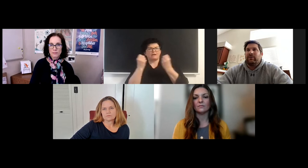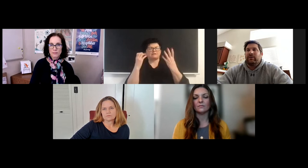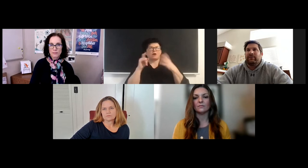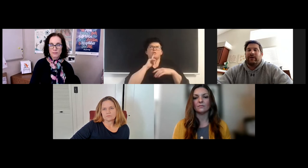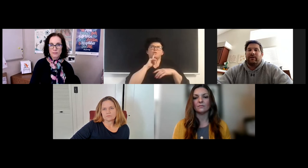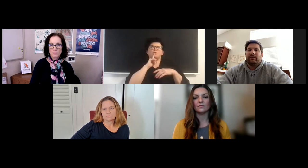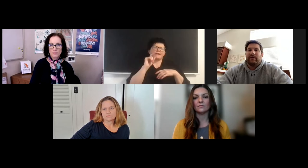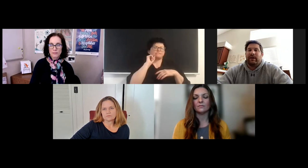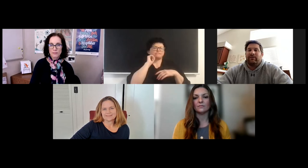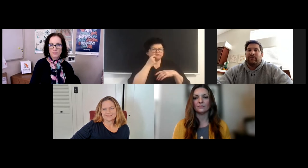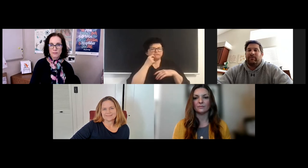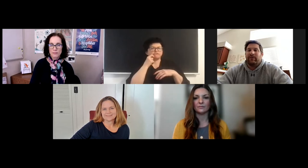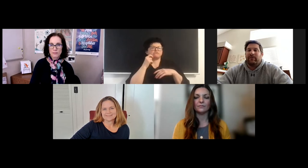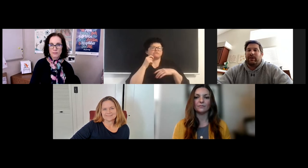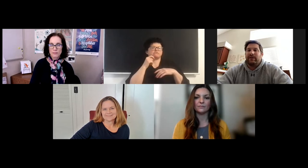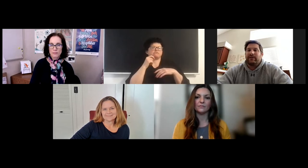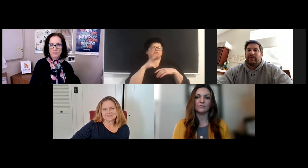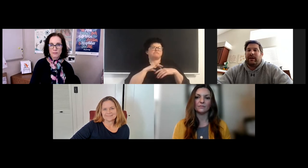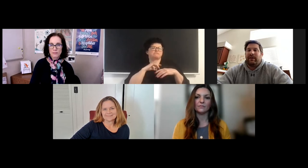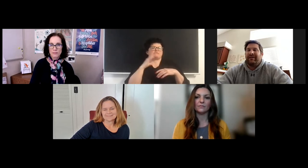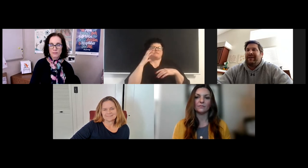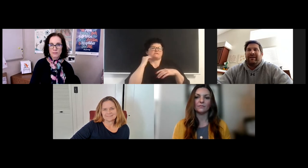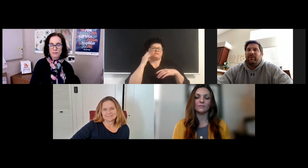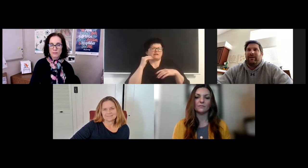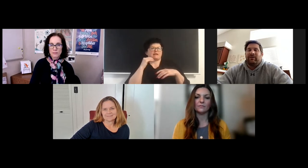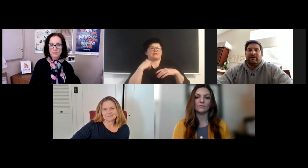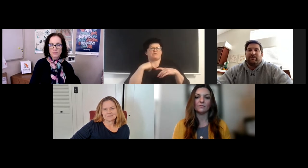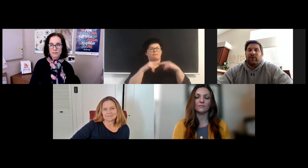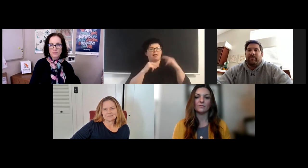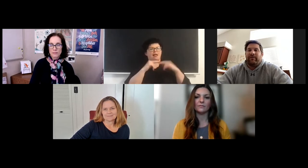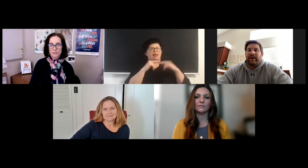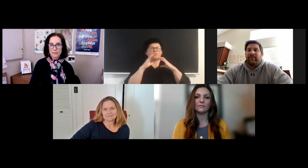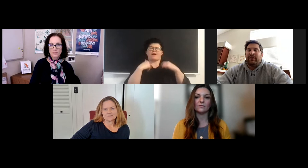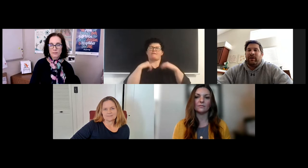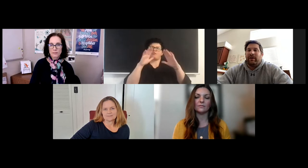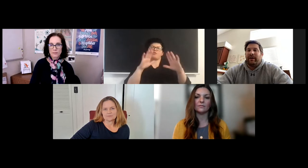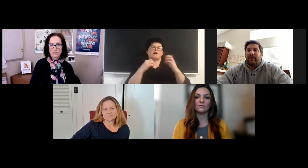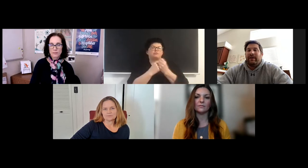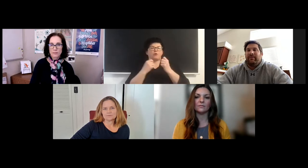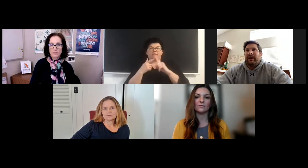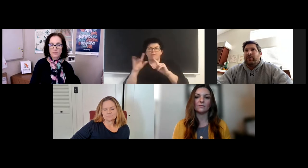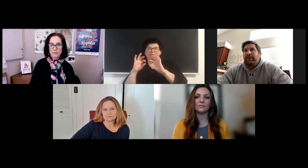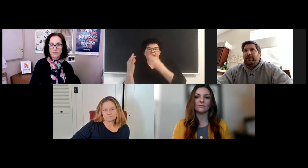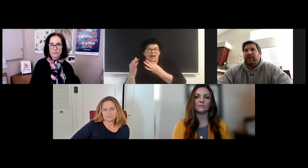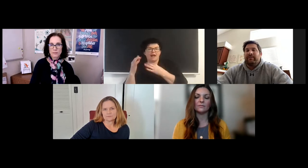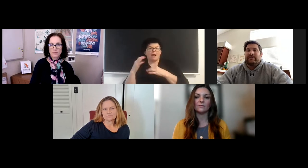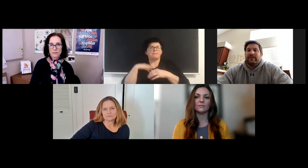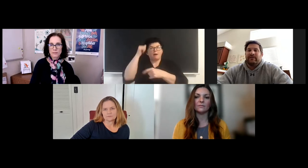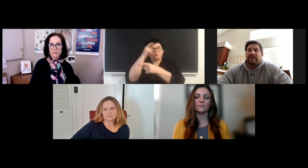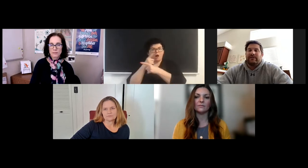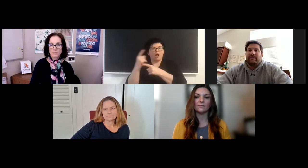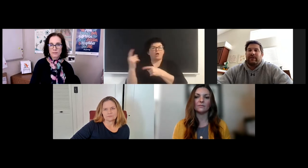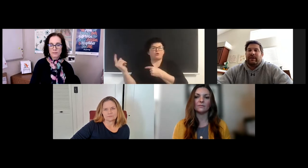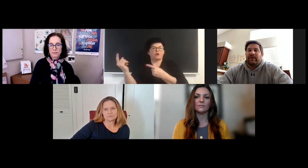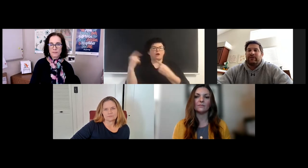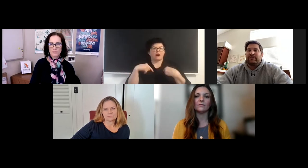real cool experience as we've built communication. And we've had great support from our family, where like my brother has come